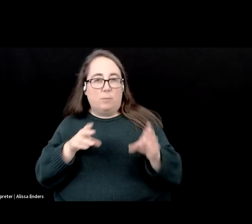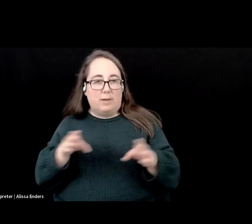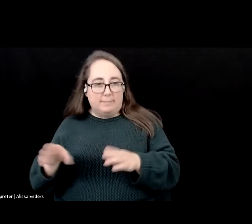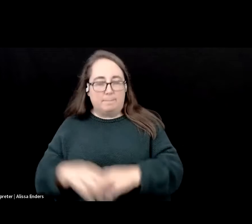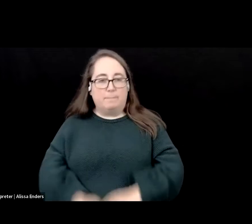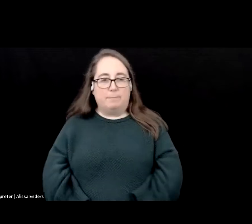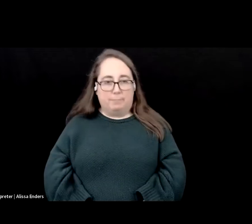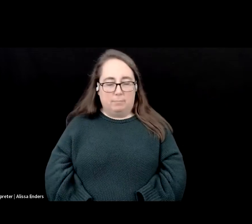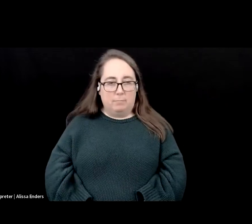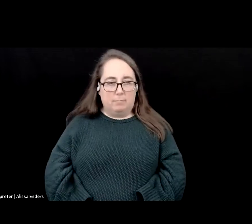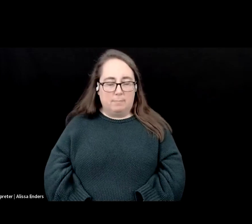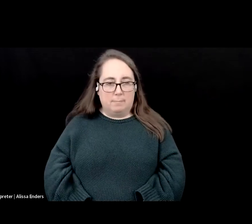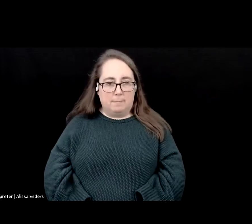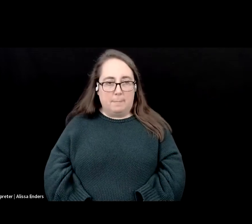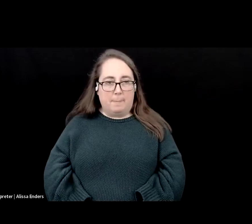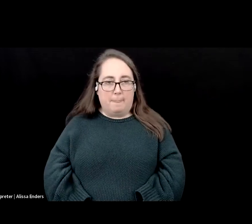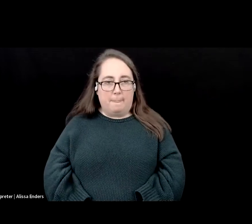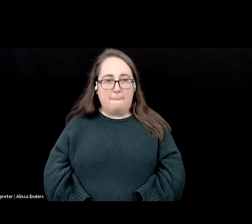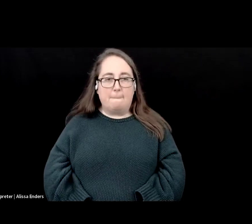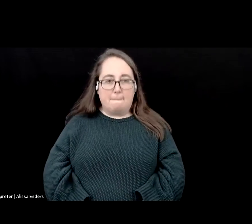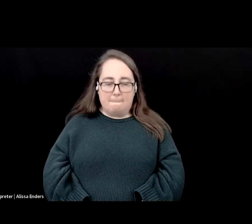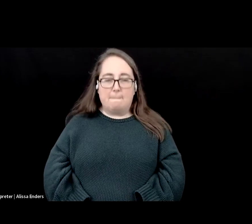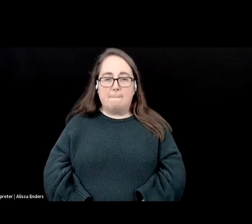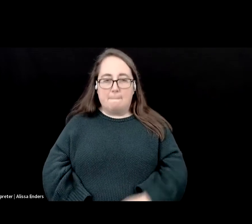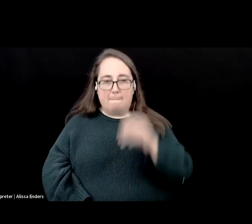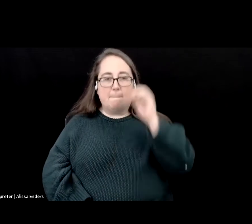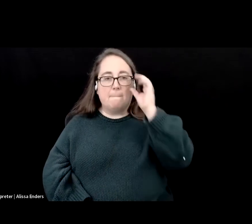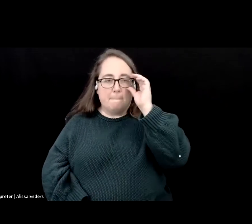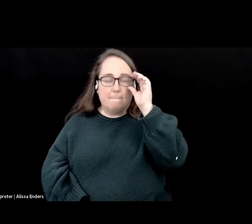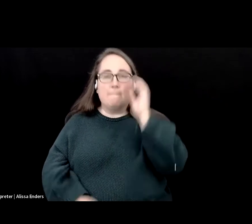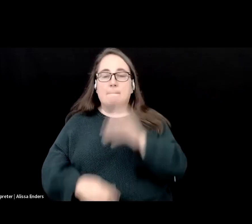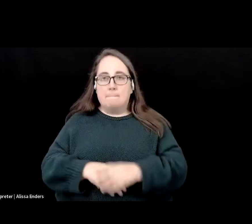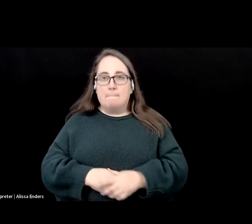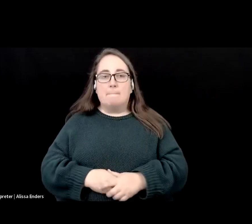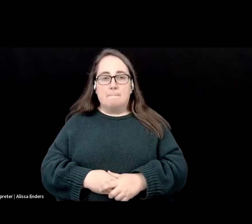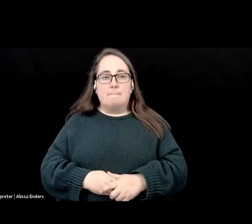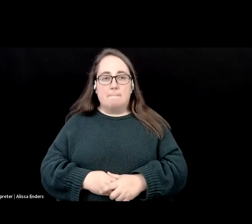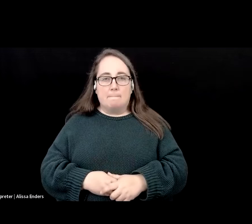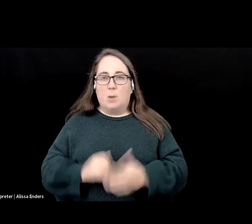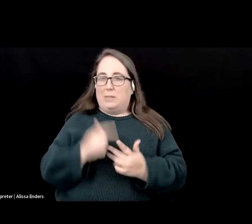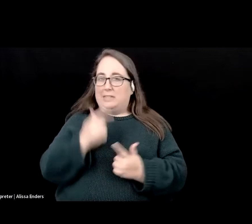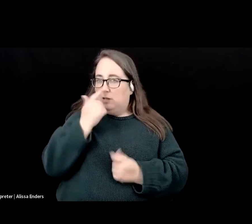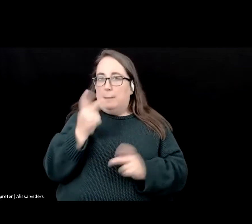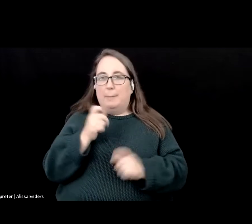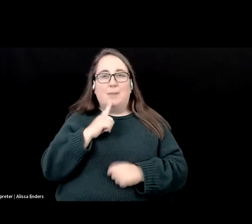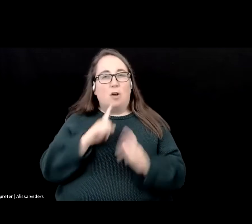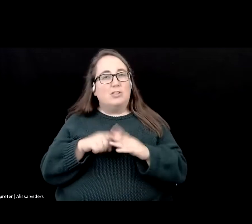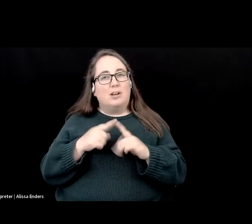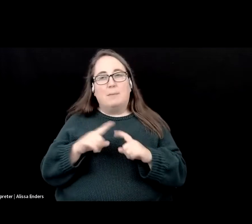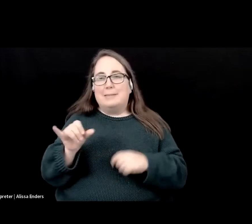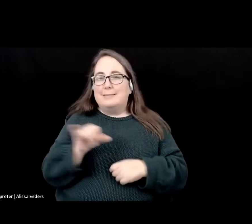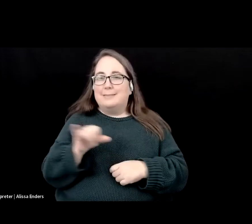that I think is interesting about her case and many other cases like it in Jewish sources is people are starting from the same